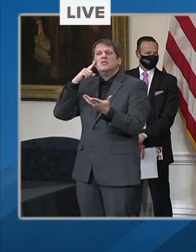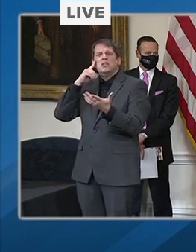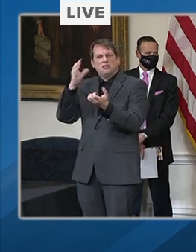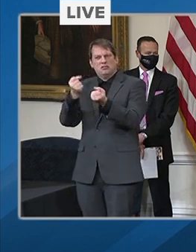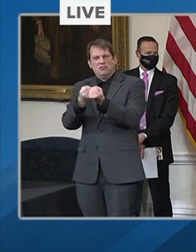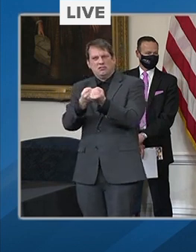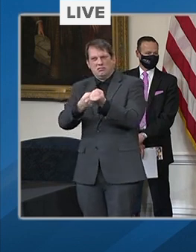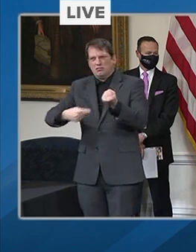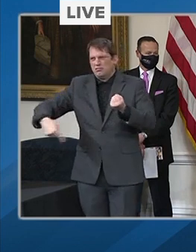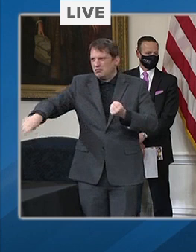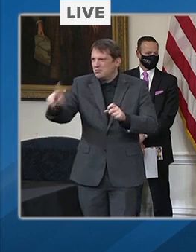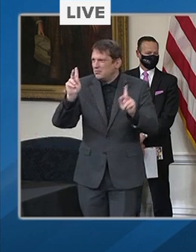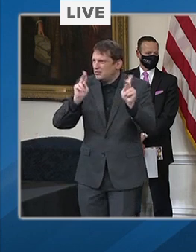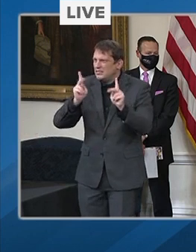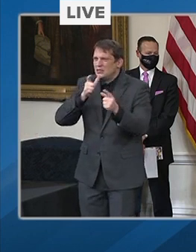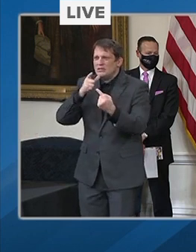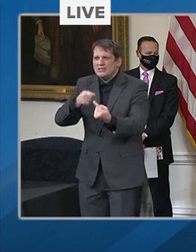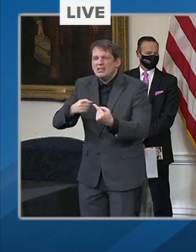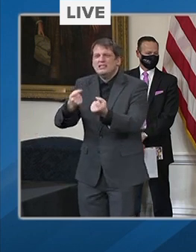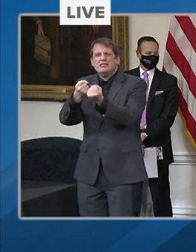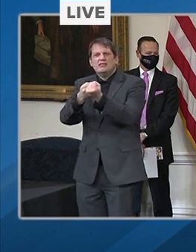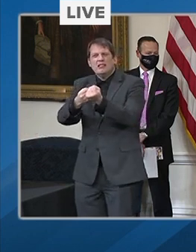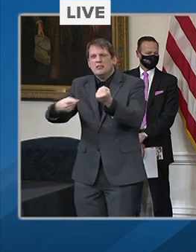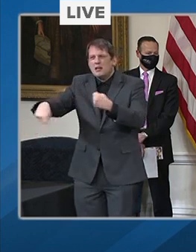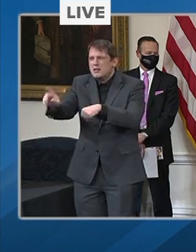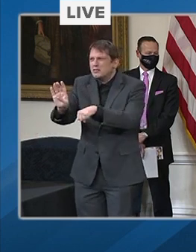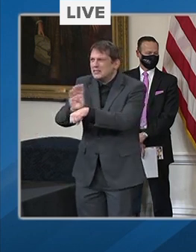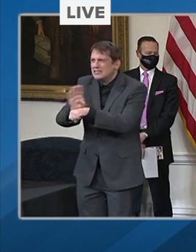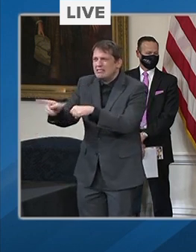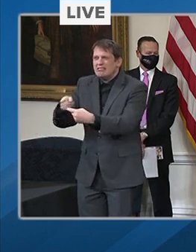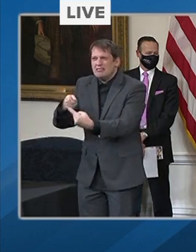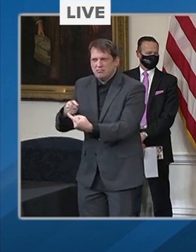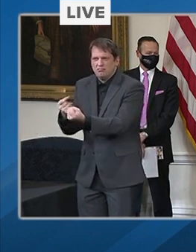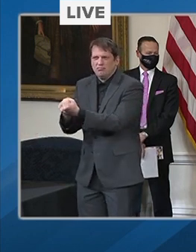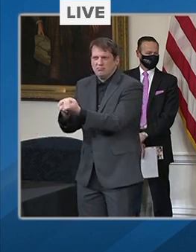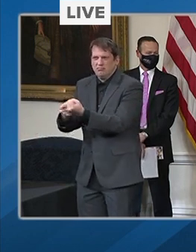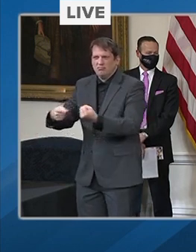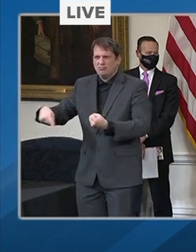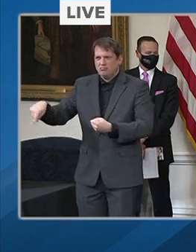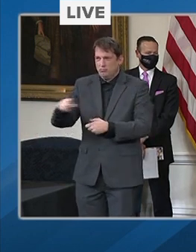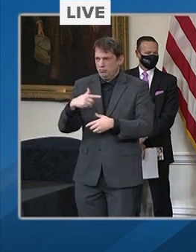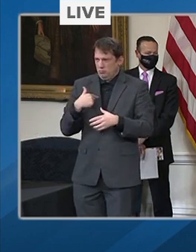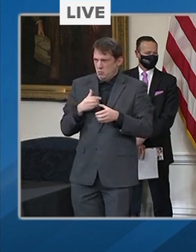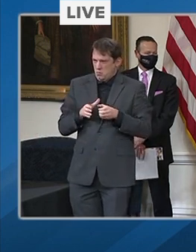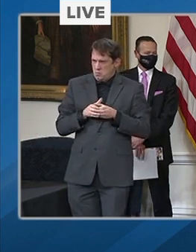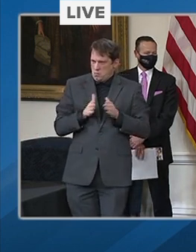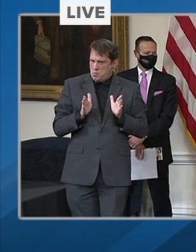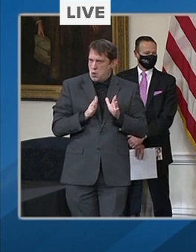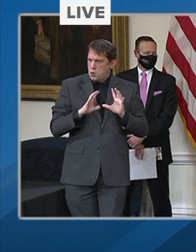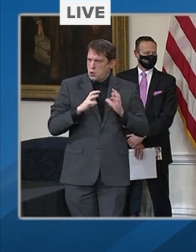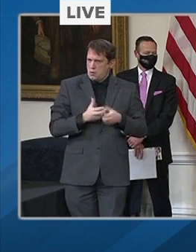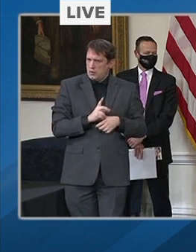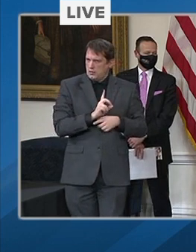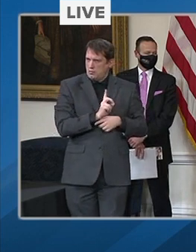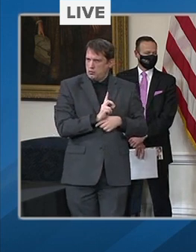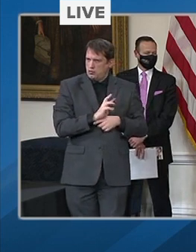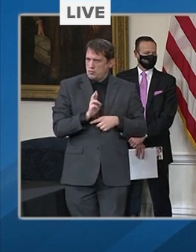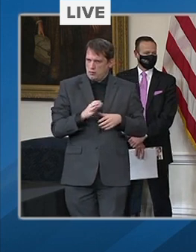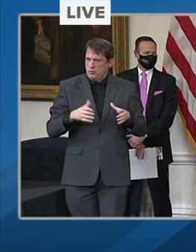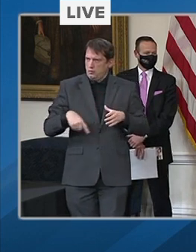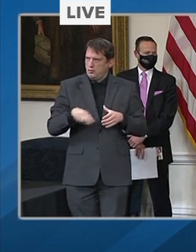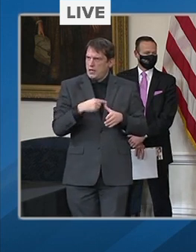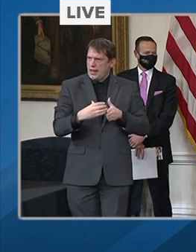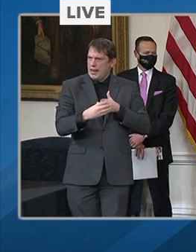happening because a small group of Republicans and Democrats, including the leaders of the Problem Solvers